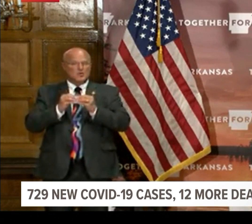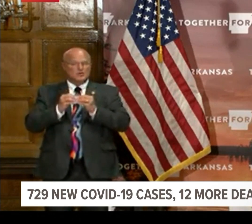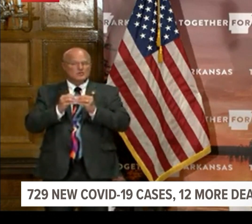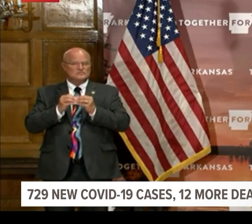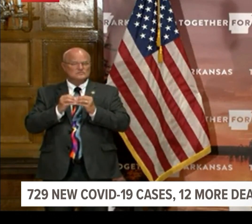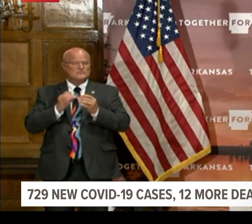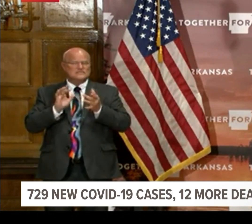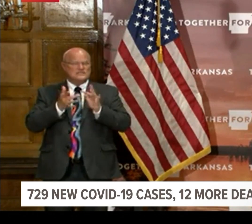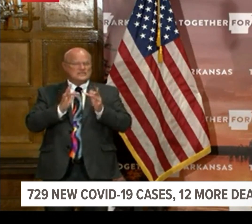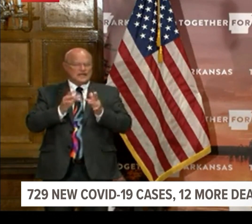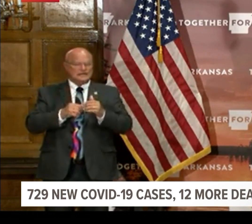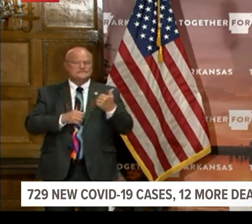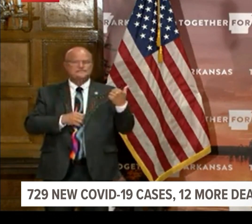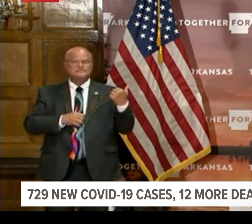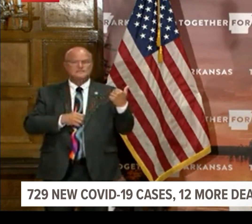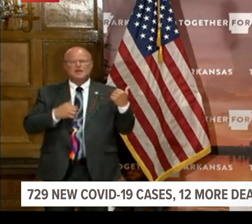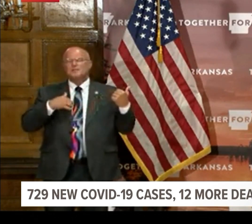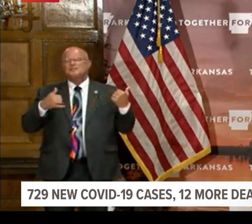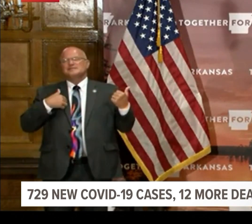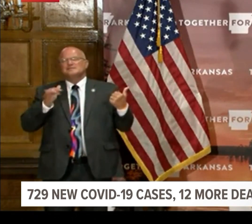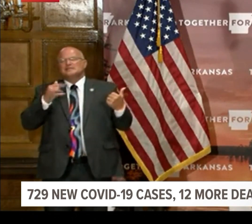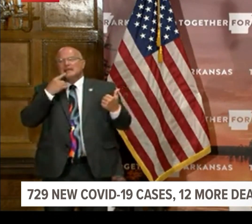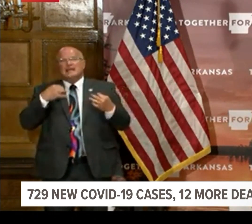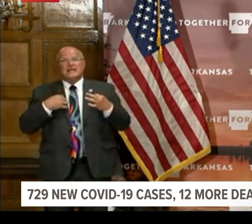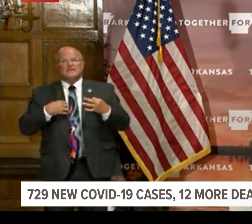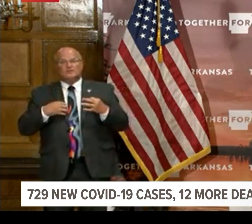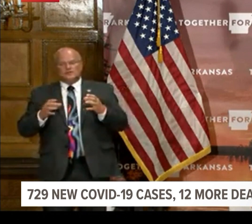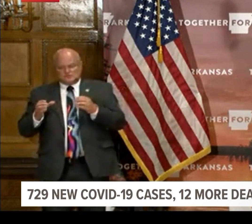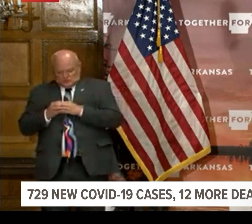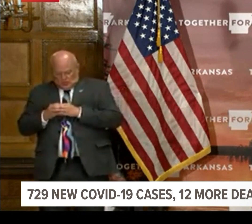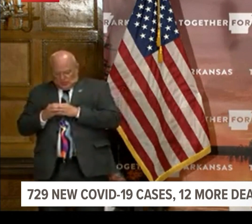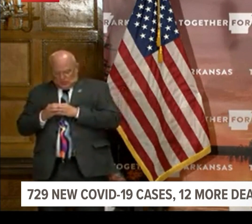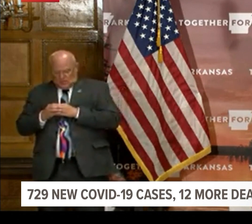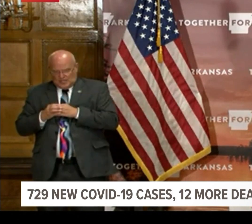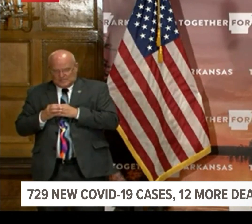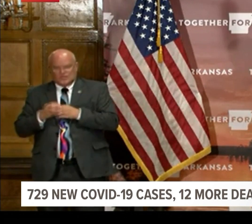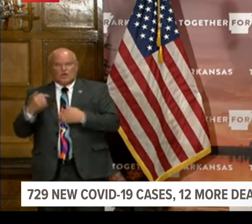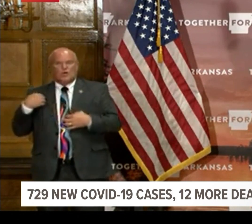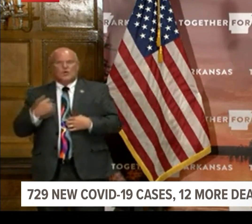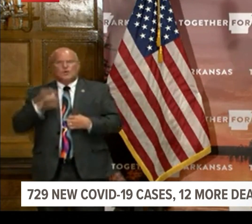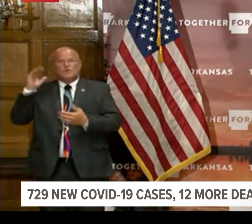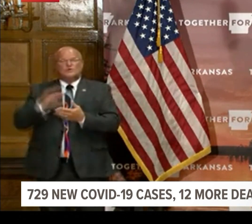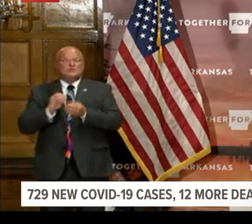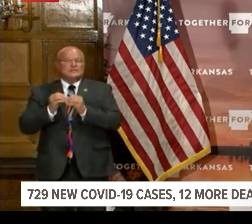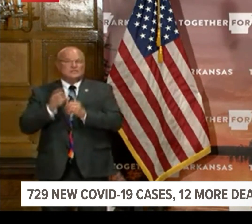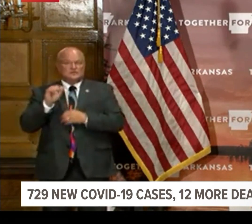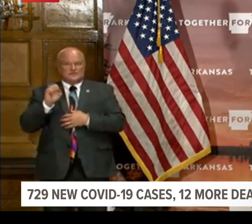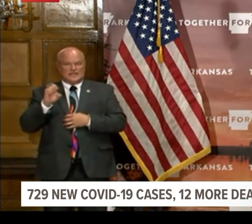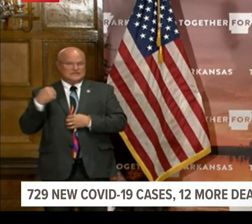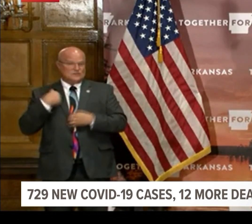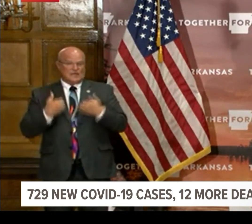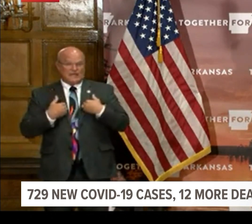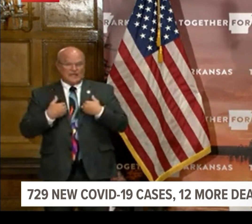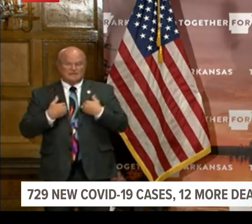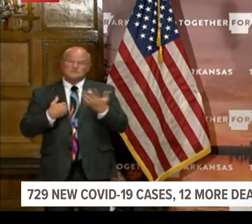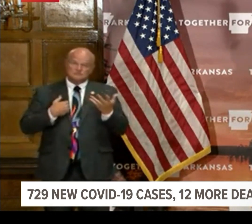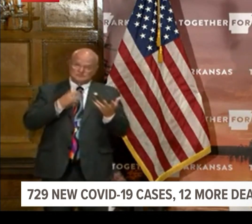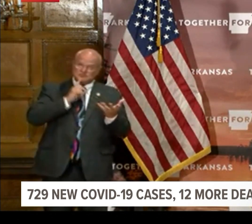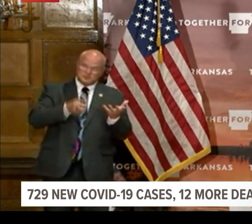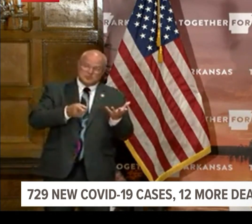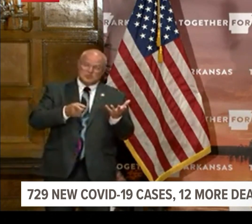classes. Well, to me, that's like saying if we sheltered in place, we'd reduce the number of cases that we have, which is